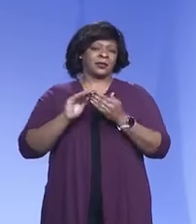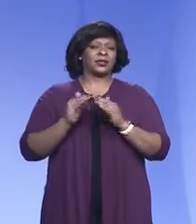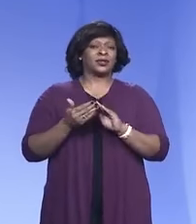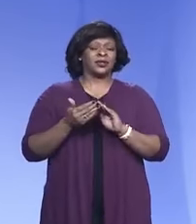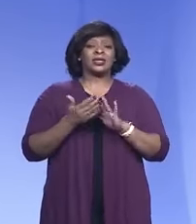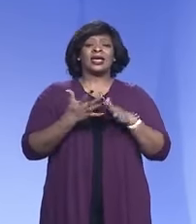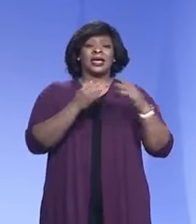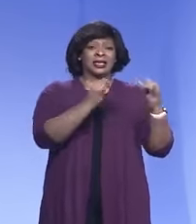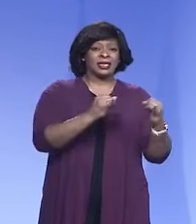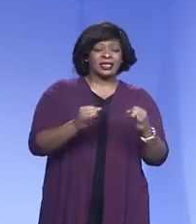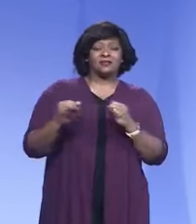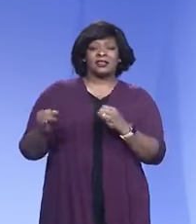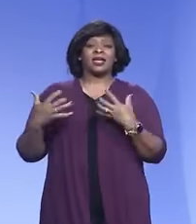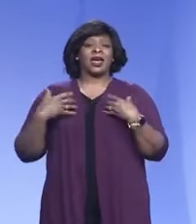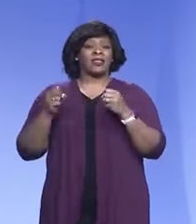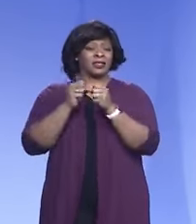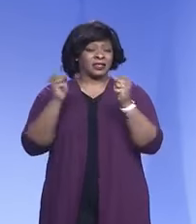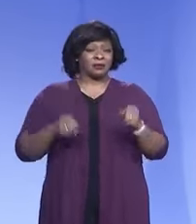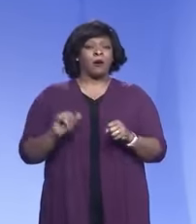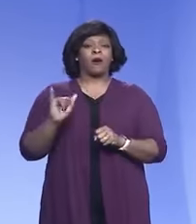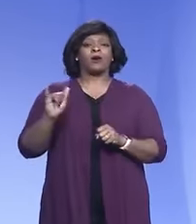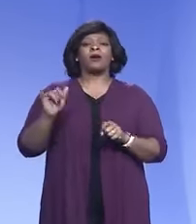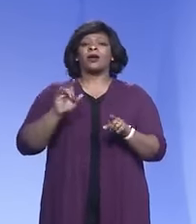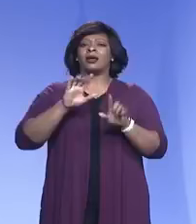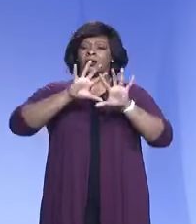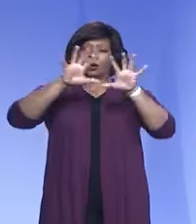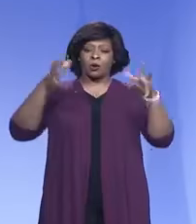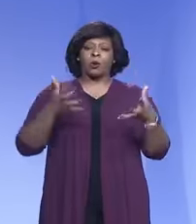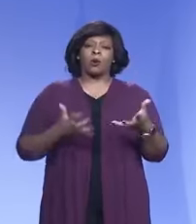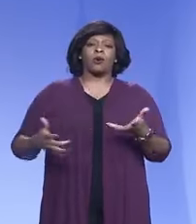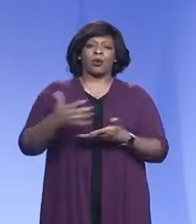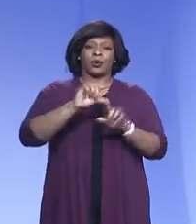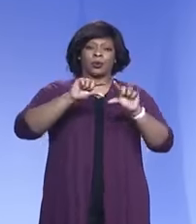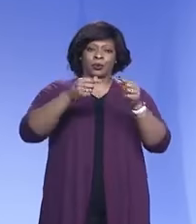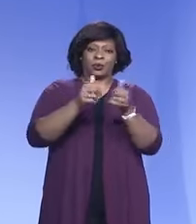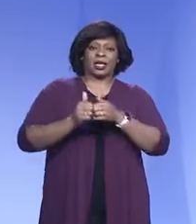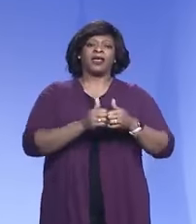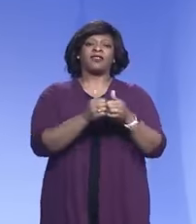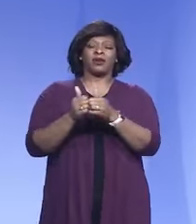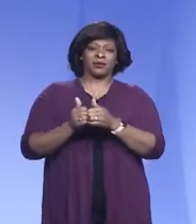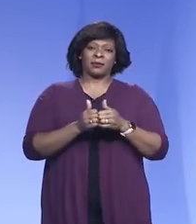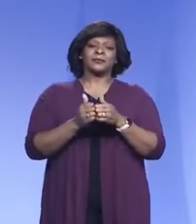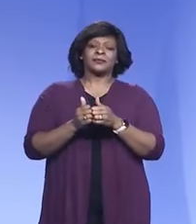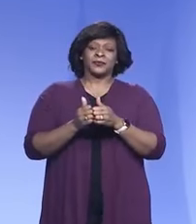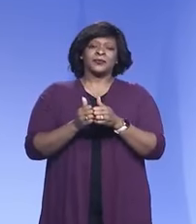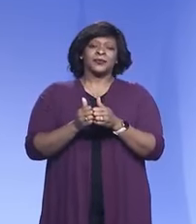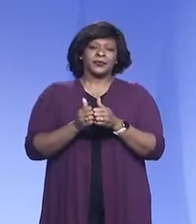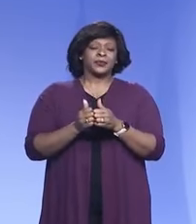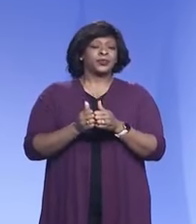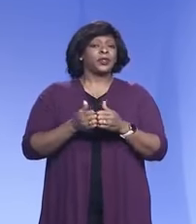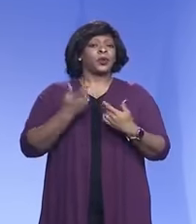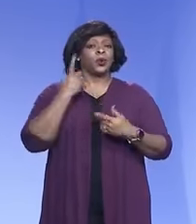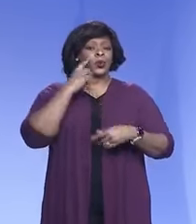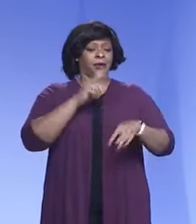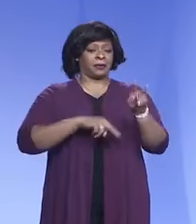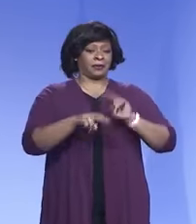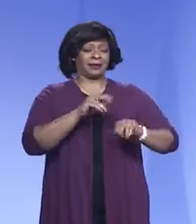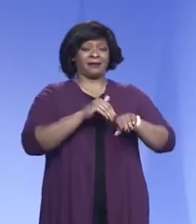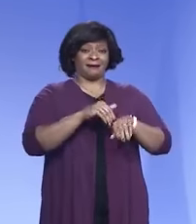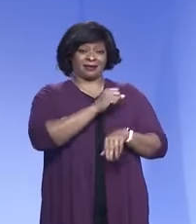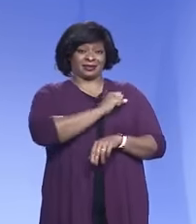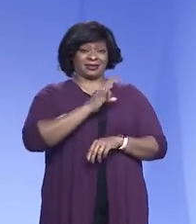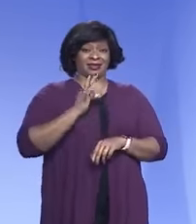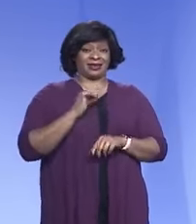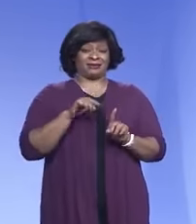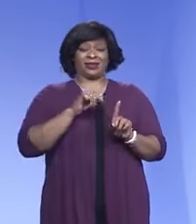as individual health systems, but also as a collective group. Also, as we look at staffing